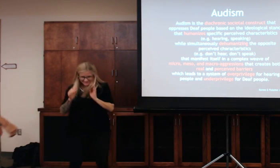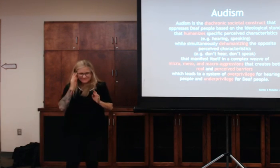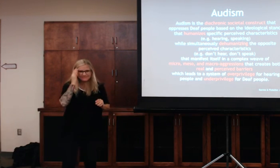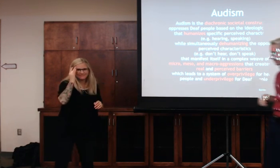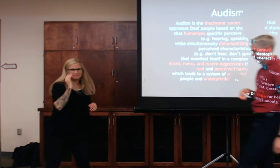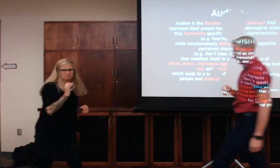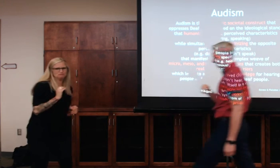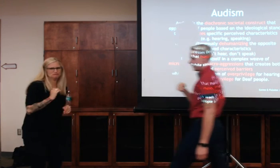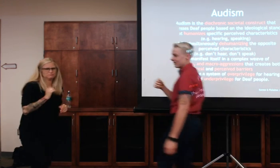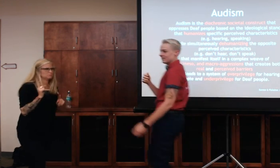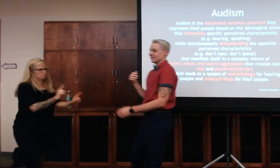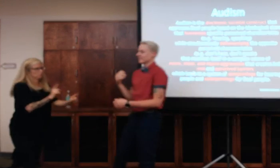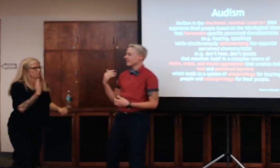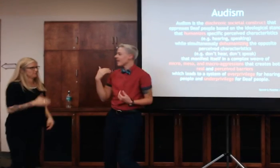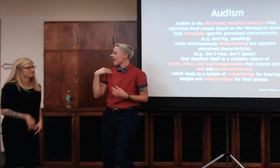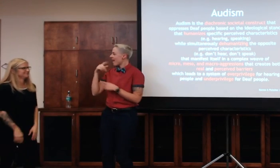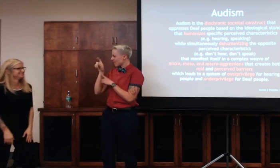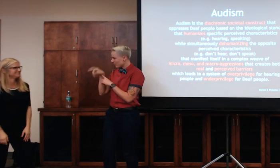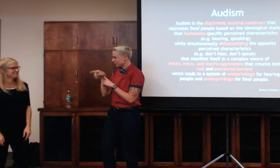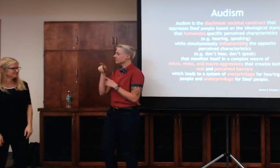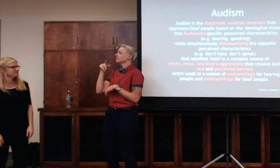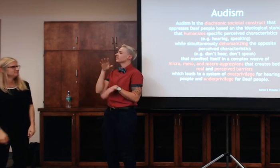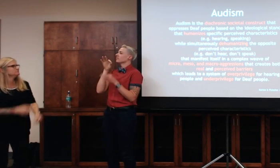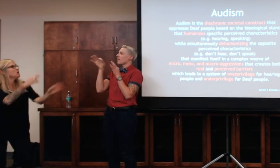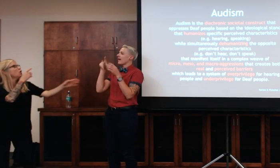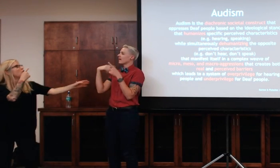here. Okay, so my question is,